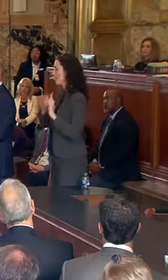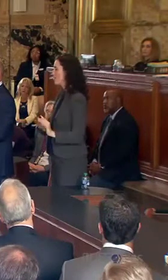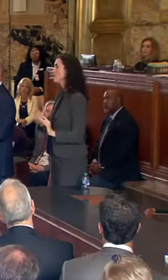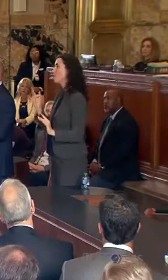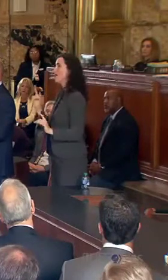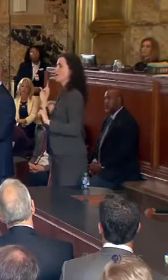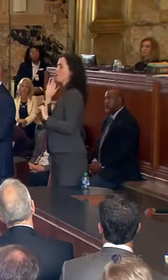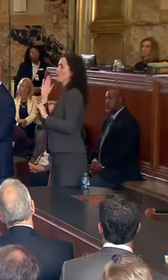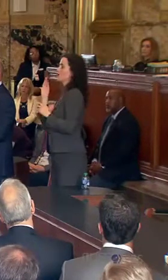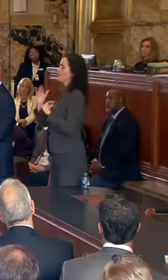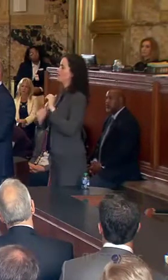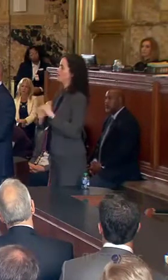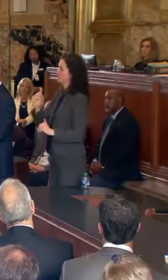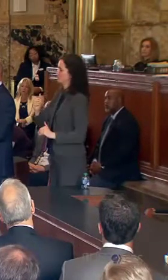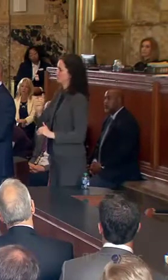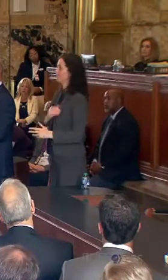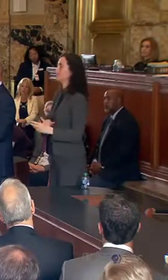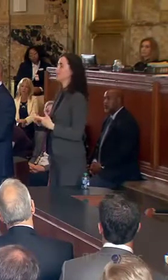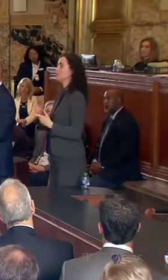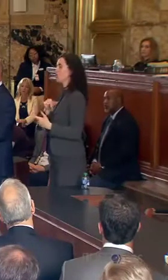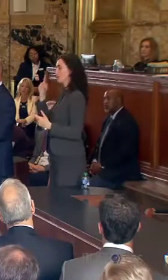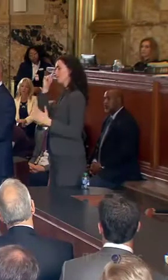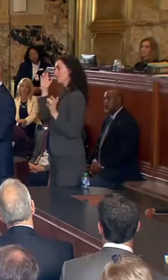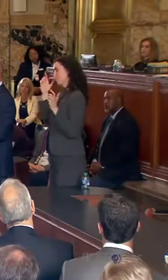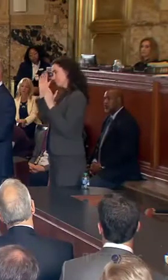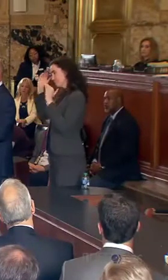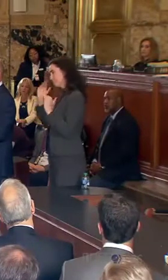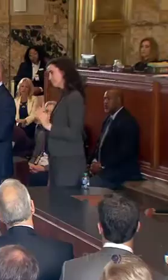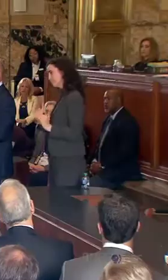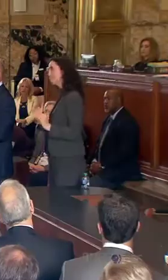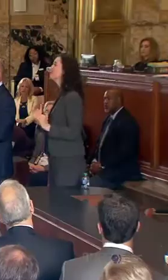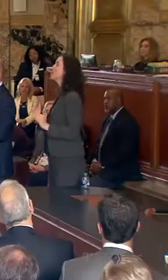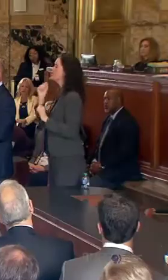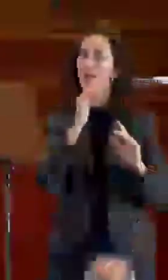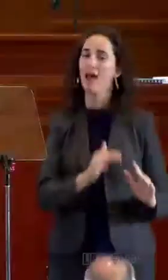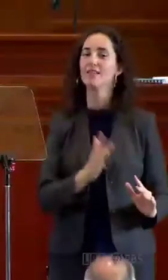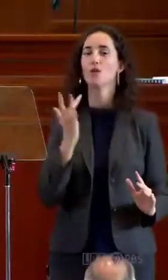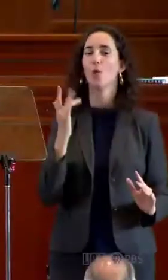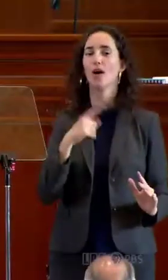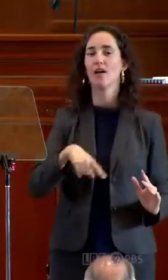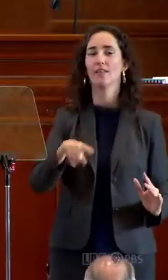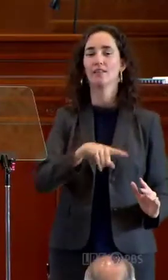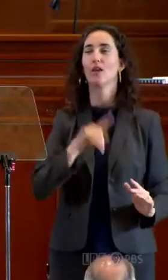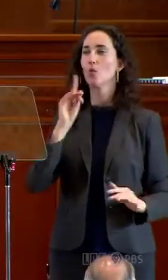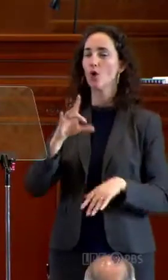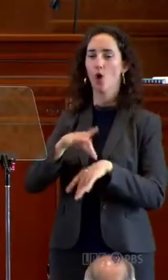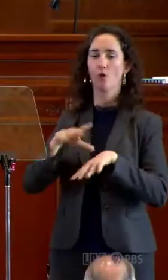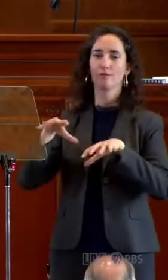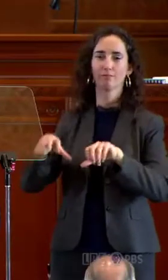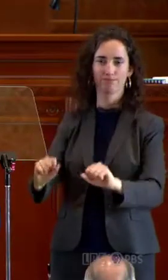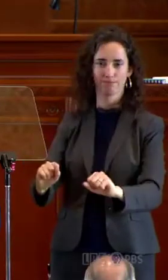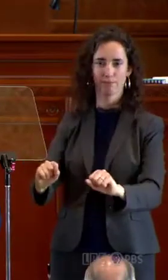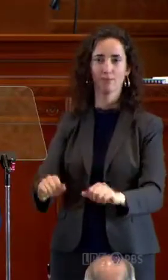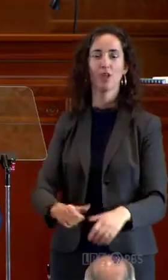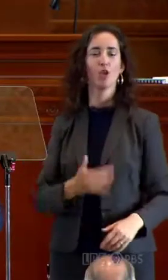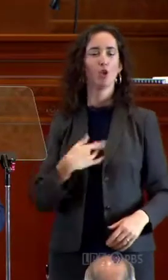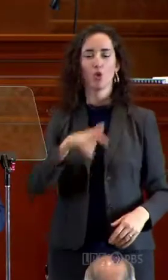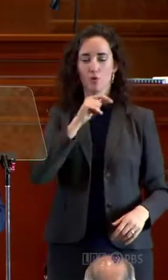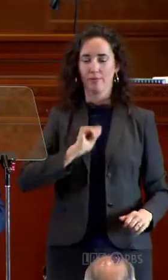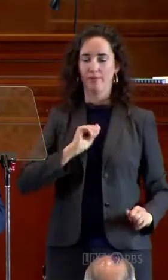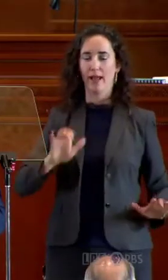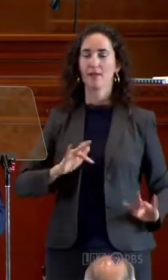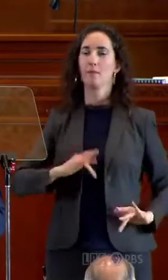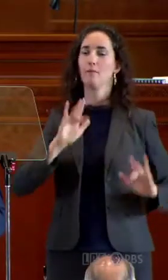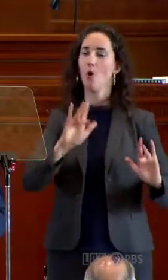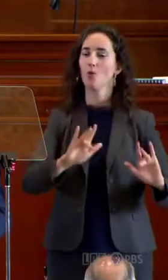comforted. Blessed are the meek, for they shall inherit the earth. Blessed are the merciful,